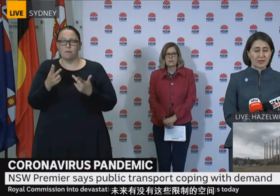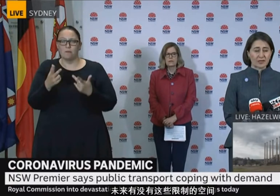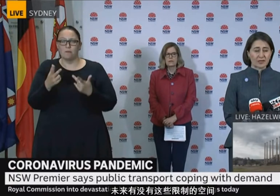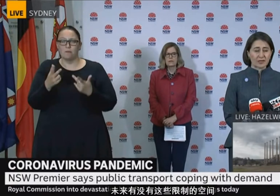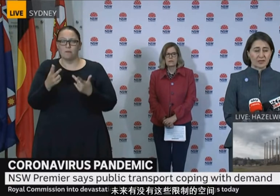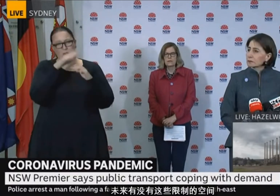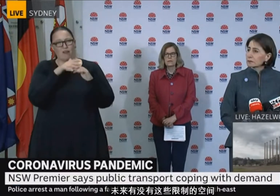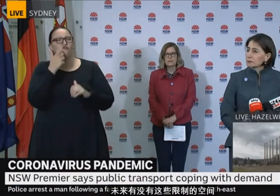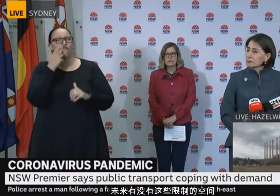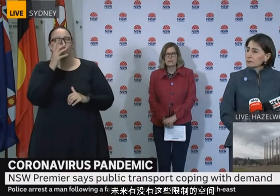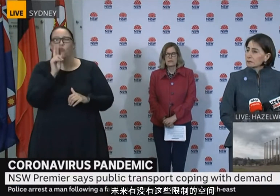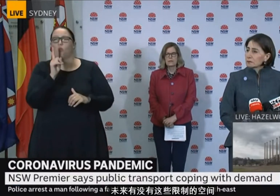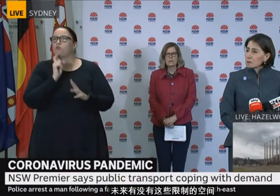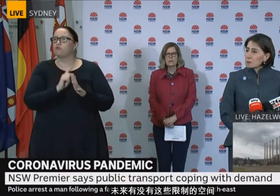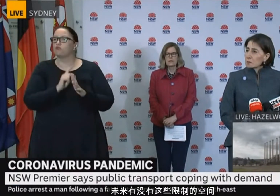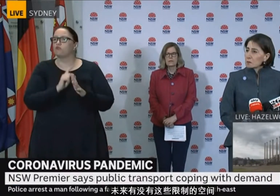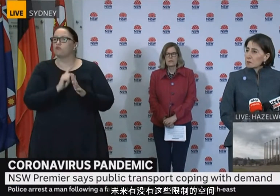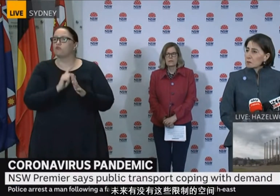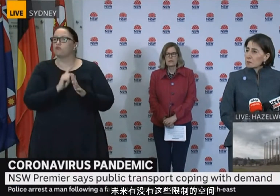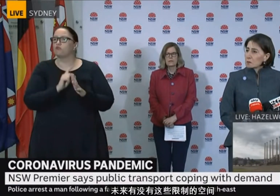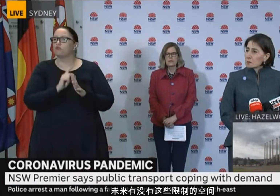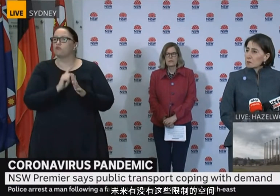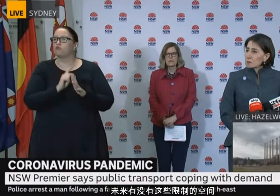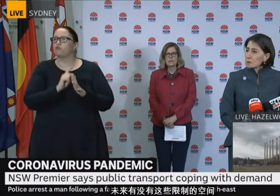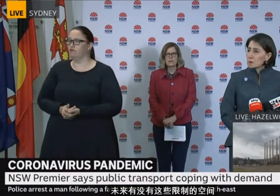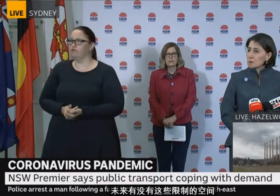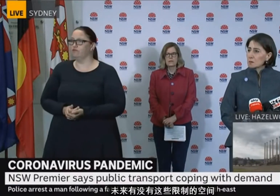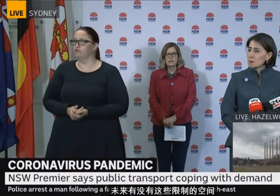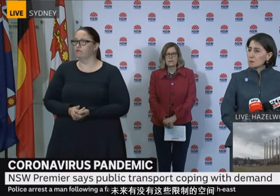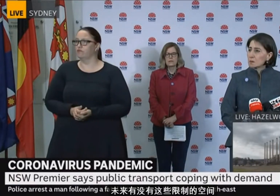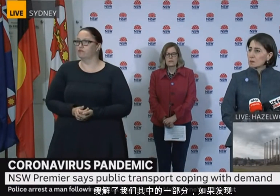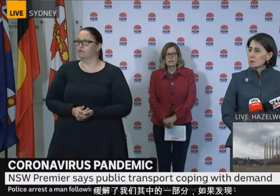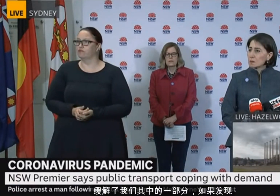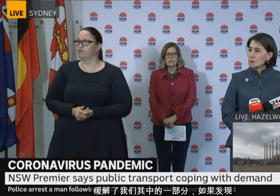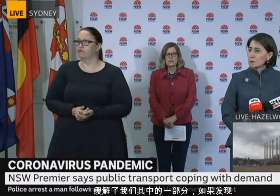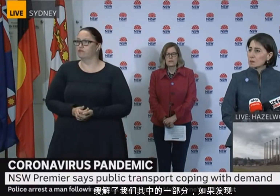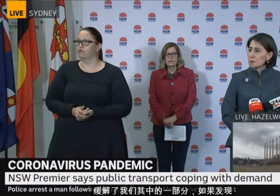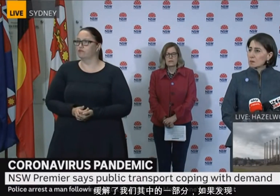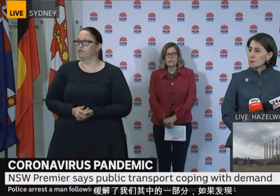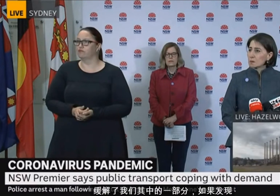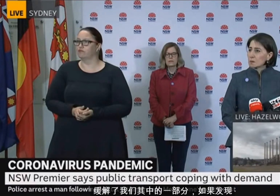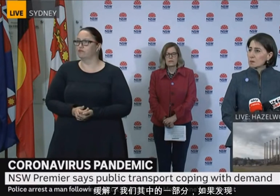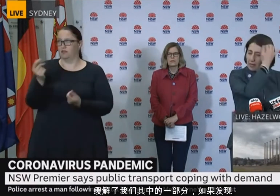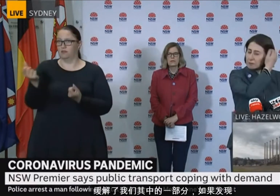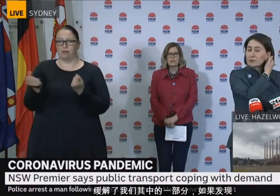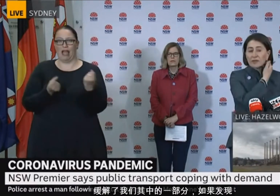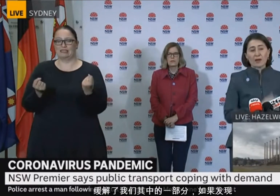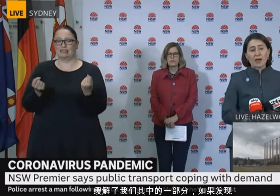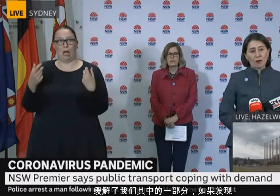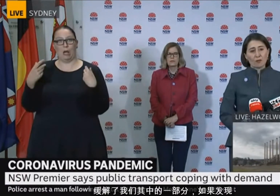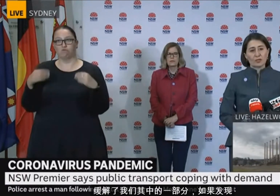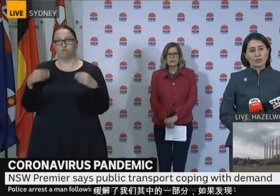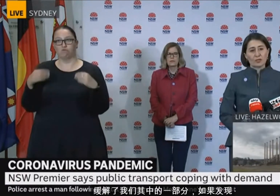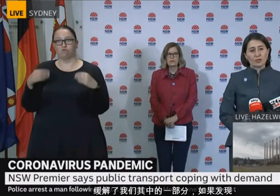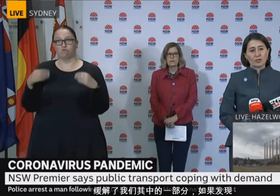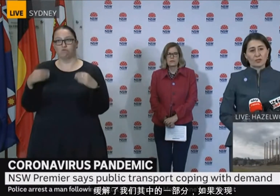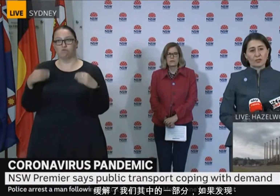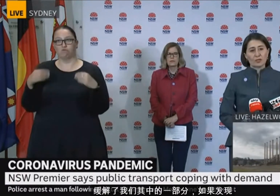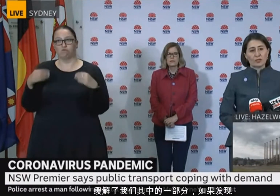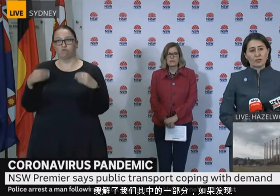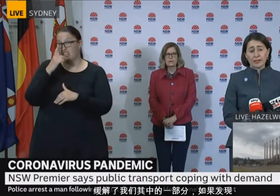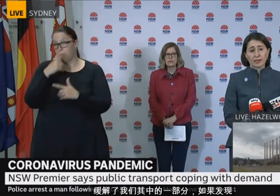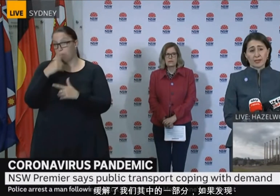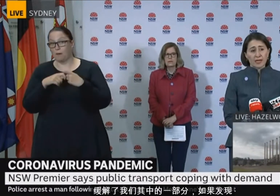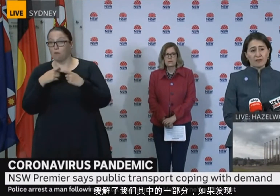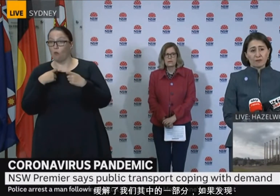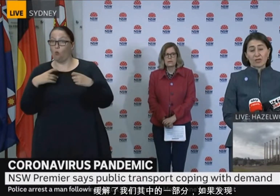what their options are into the future. Is there any room to have those limits eased somewhat on the bus? There